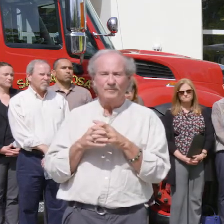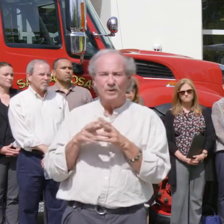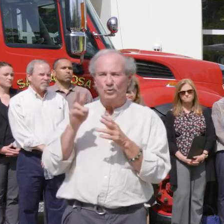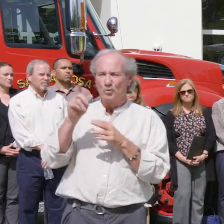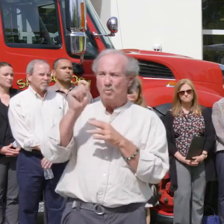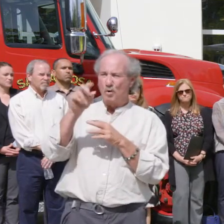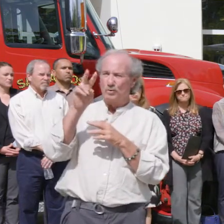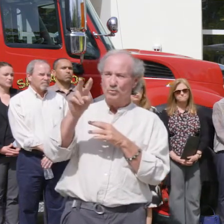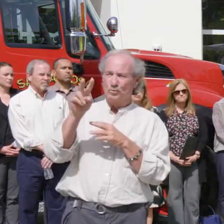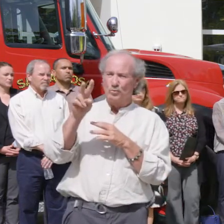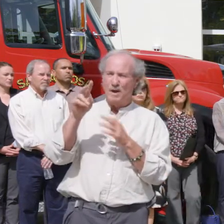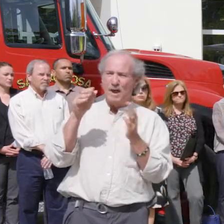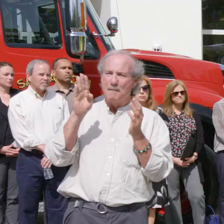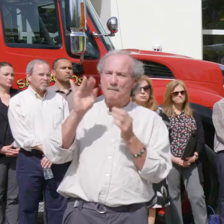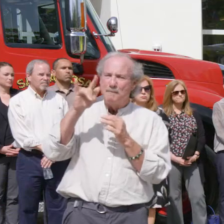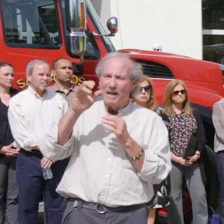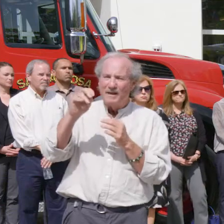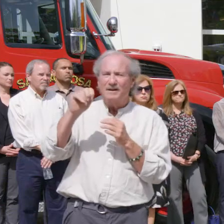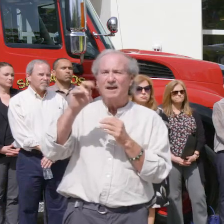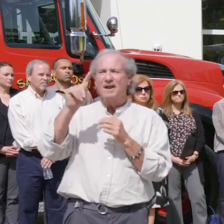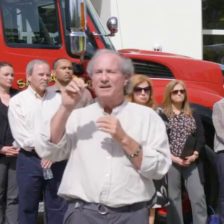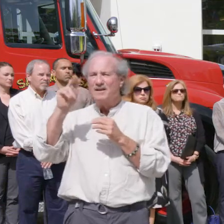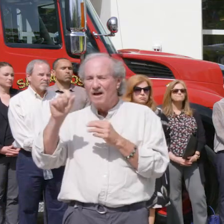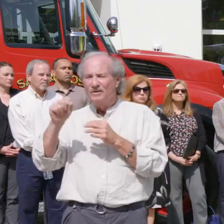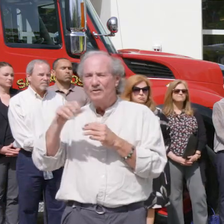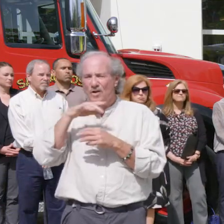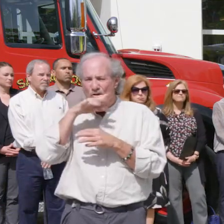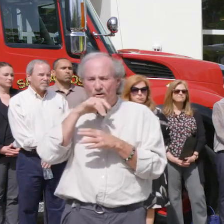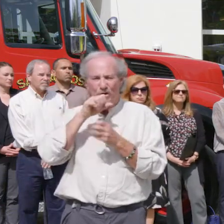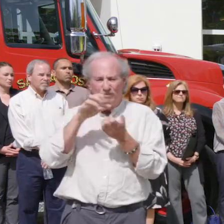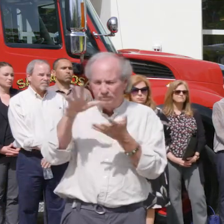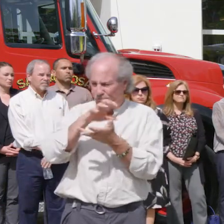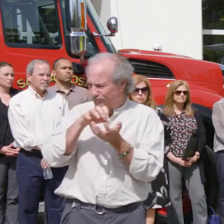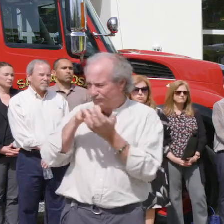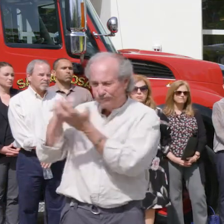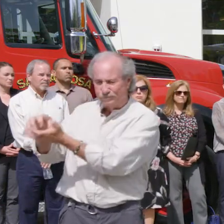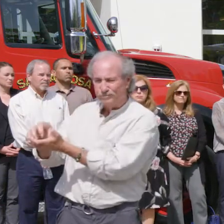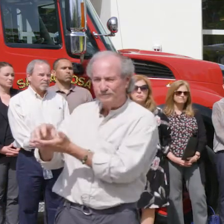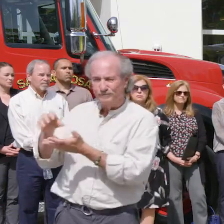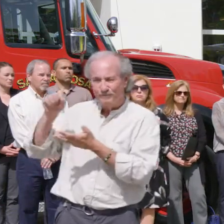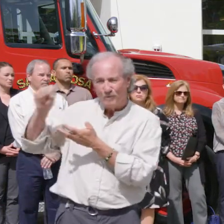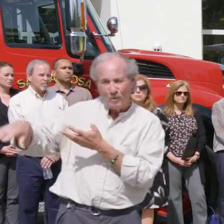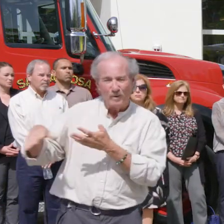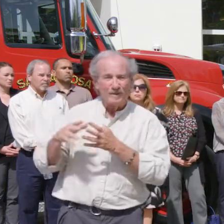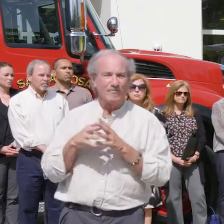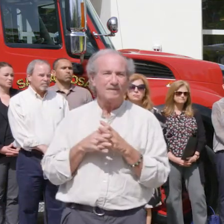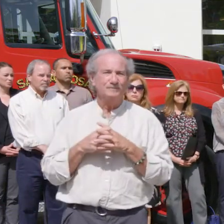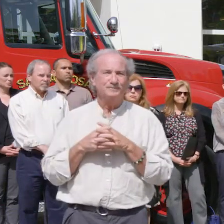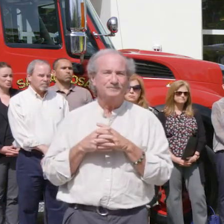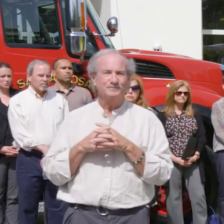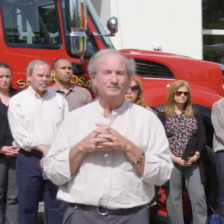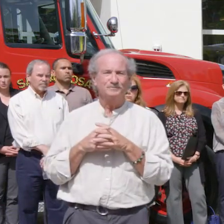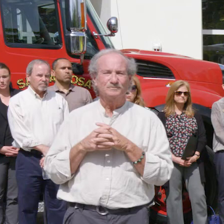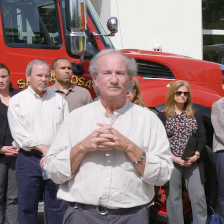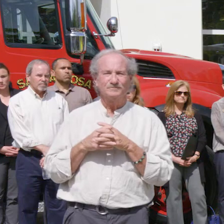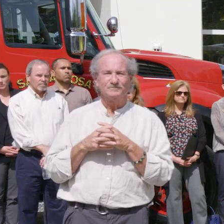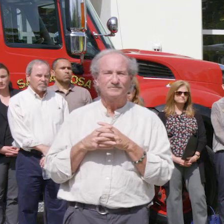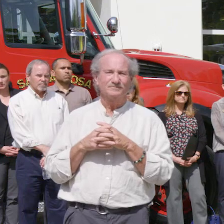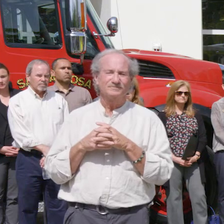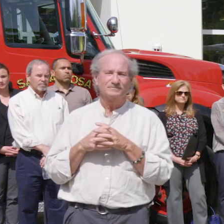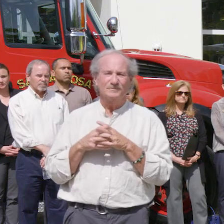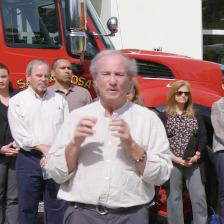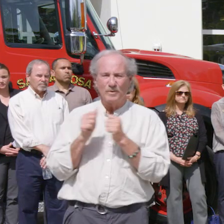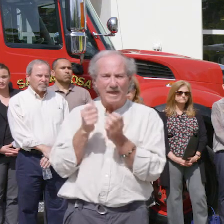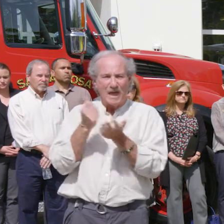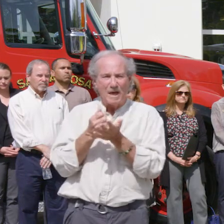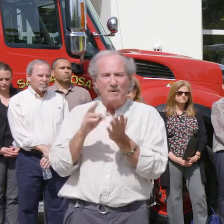2.2 billion tons of debris, hazardous debris, that have been removed. And with the